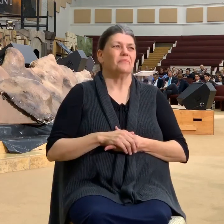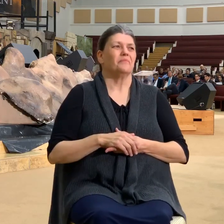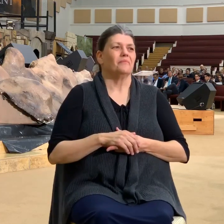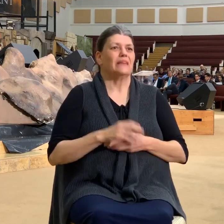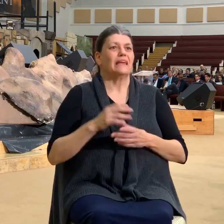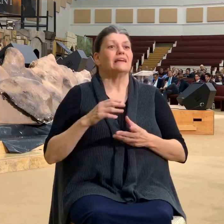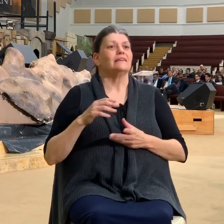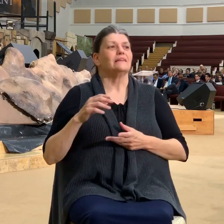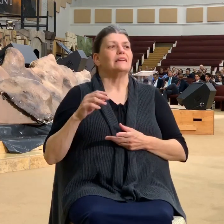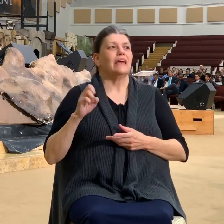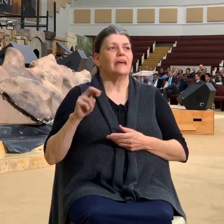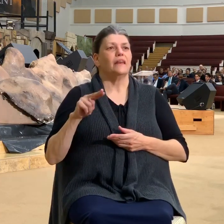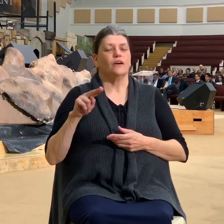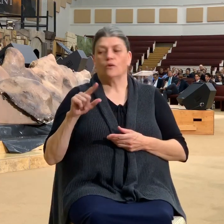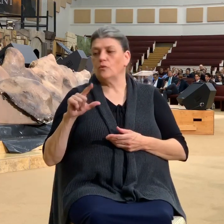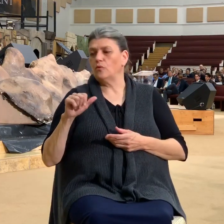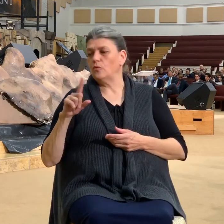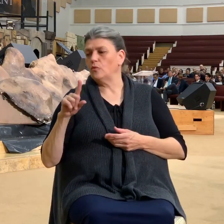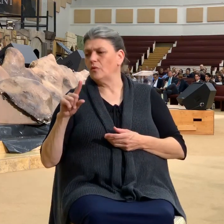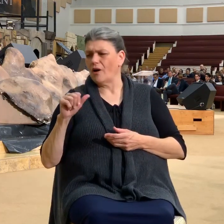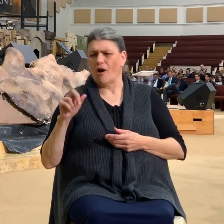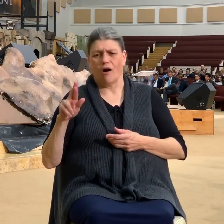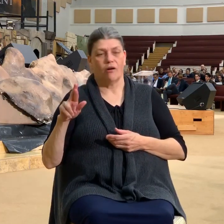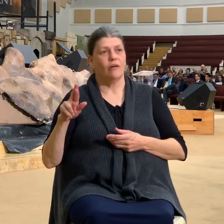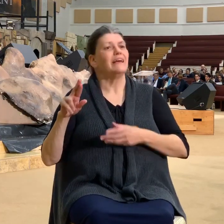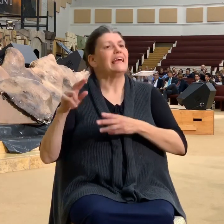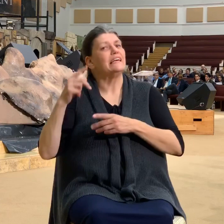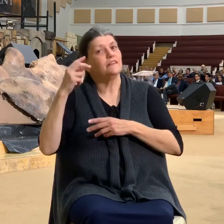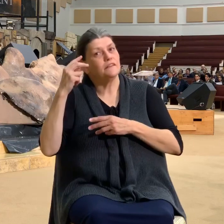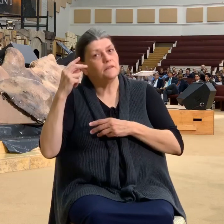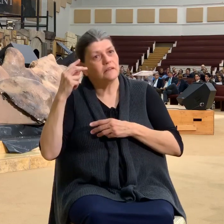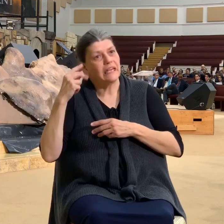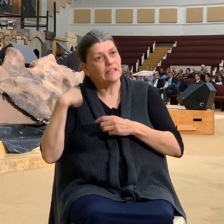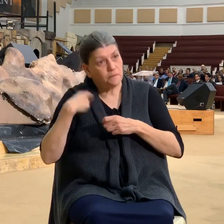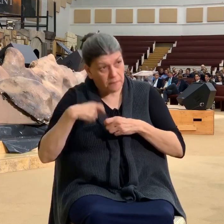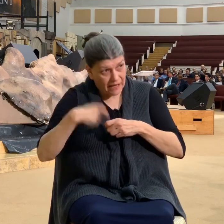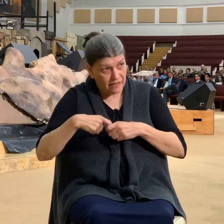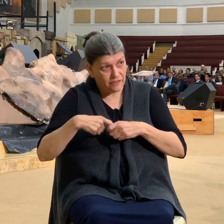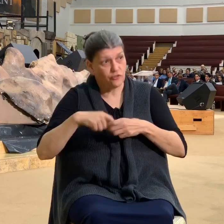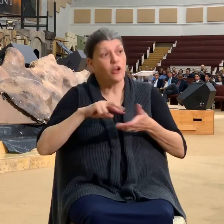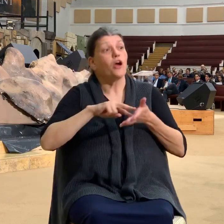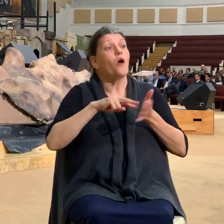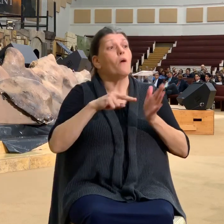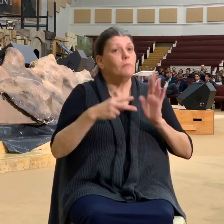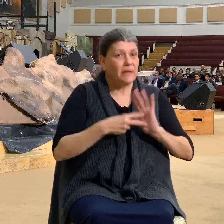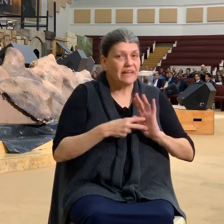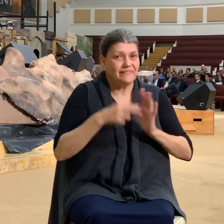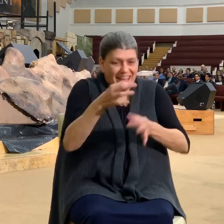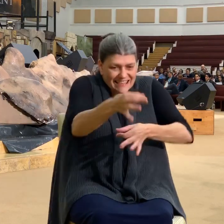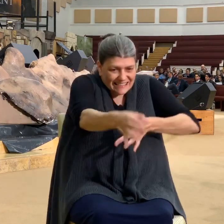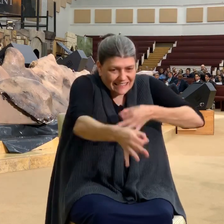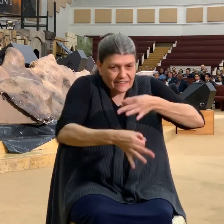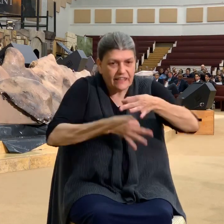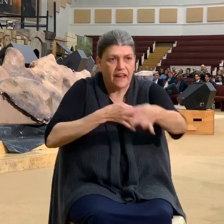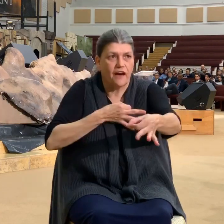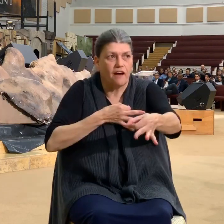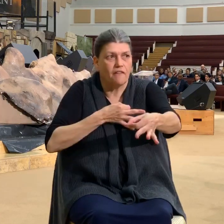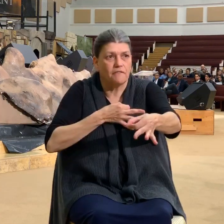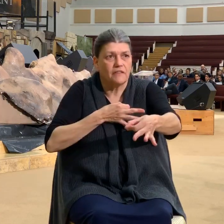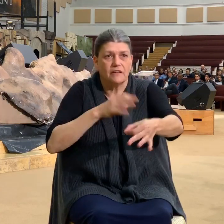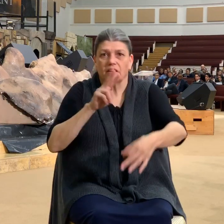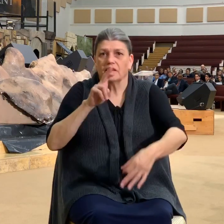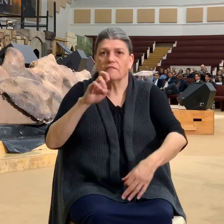instead of. So it's saying en lugar de velo, instead of the